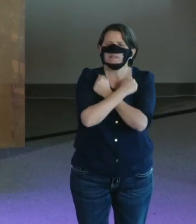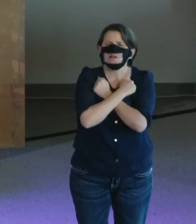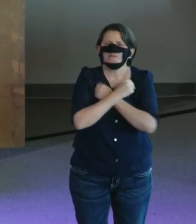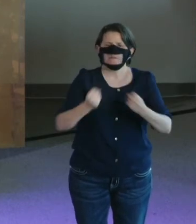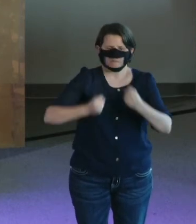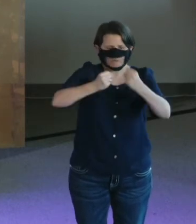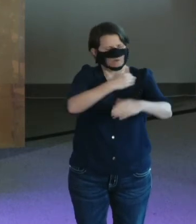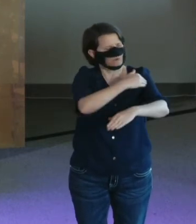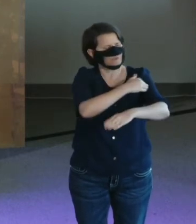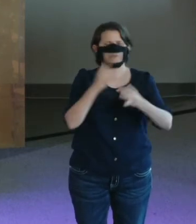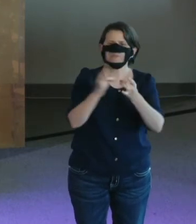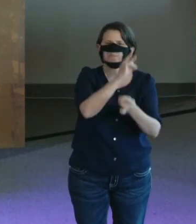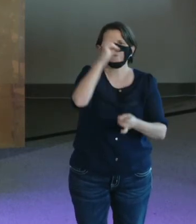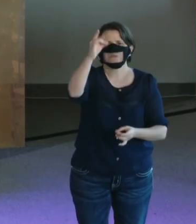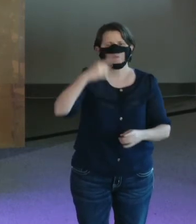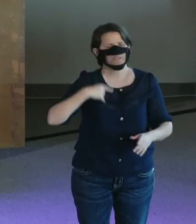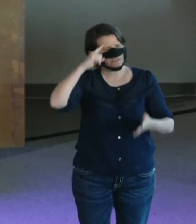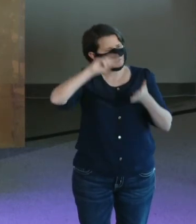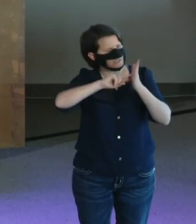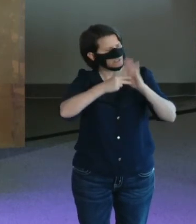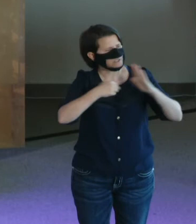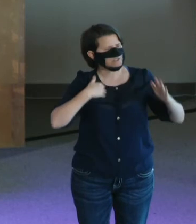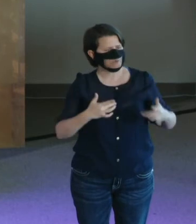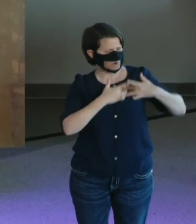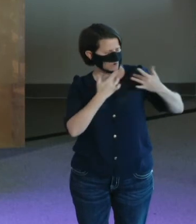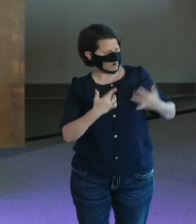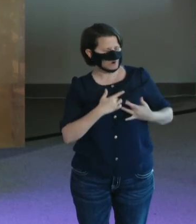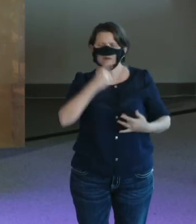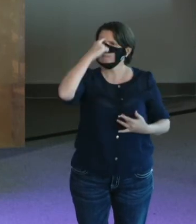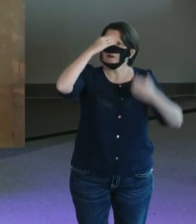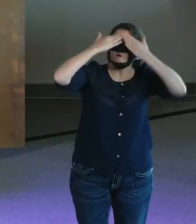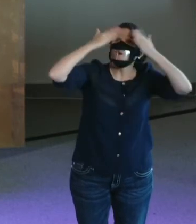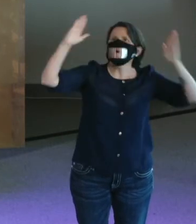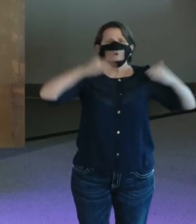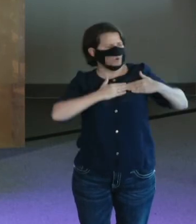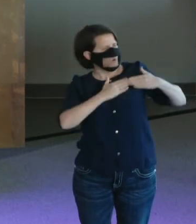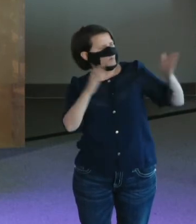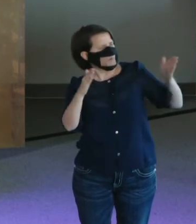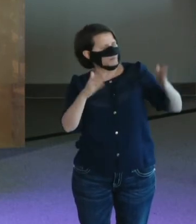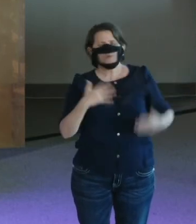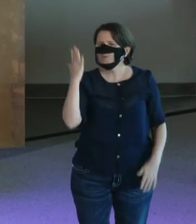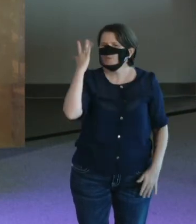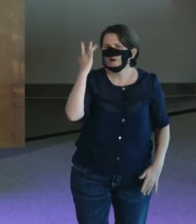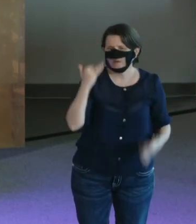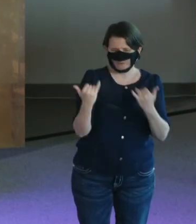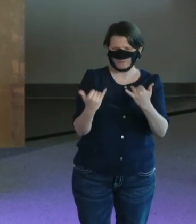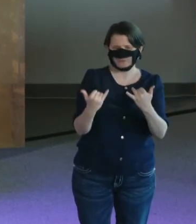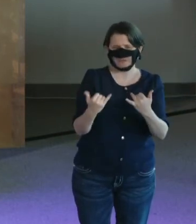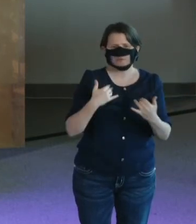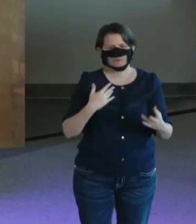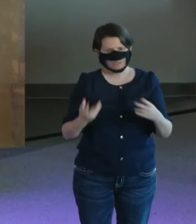intention this morning to have an open heart and an open mind. Because today, we get to look at